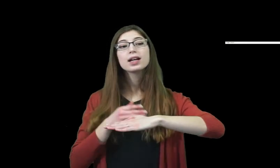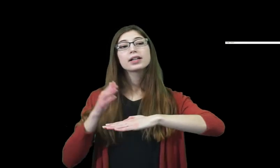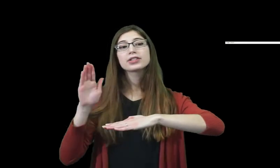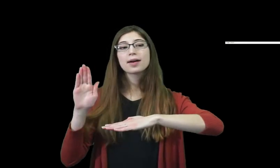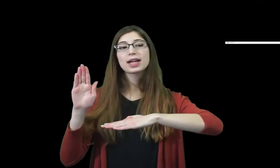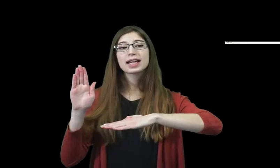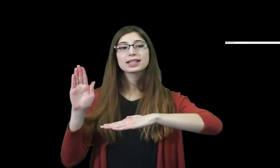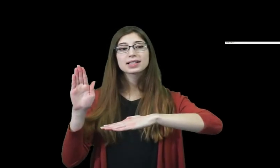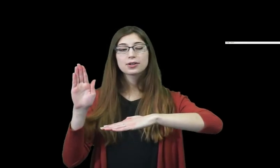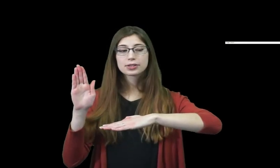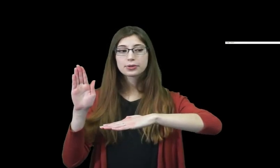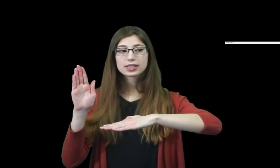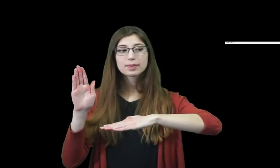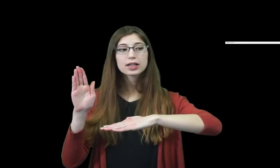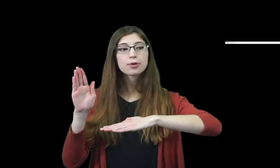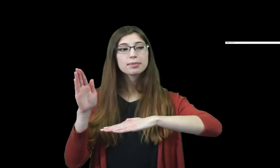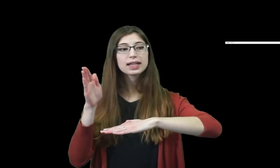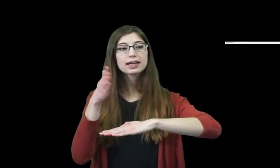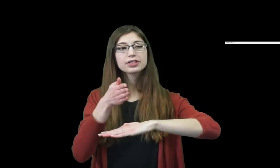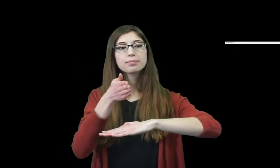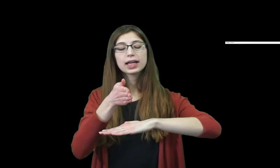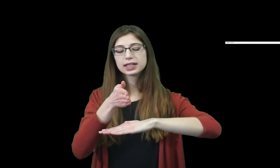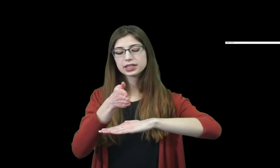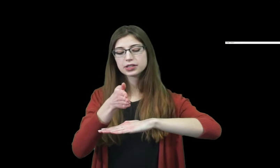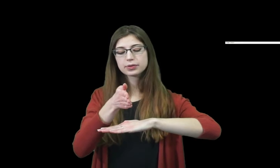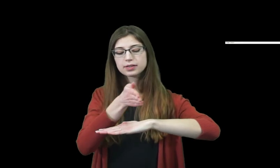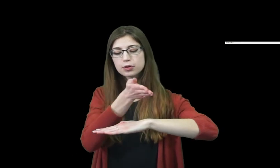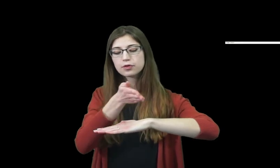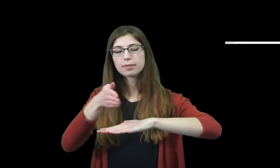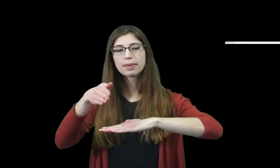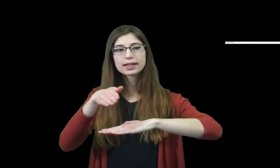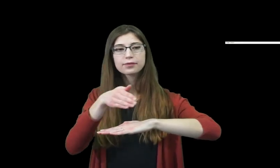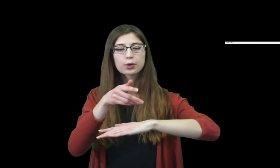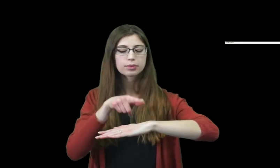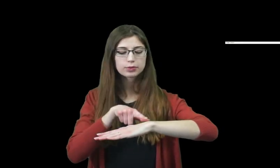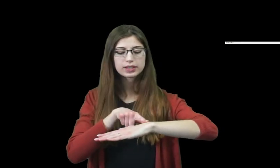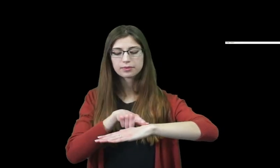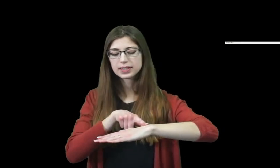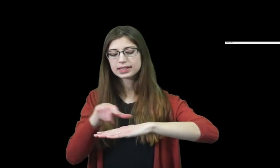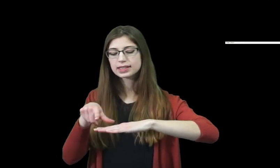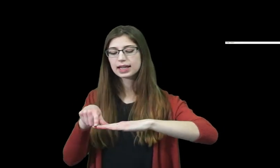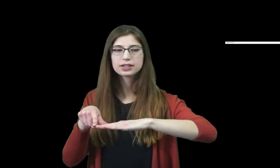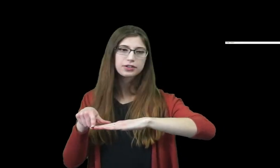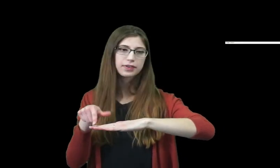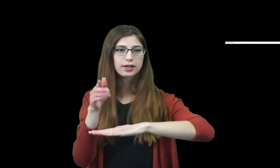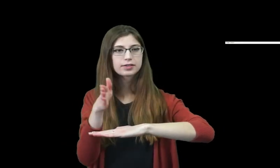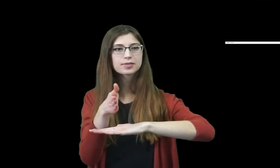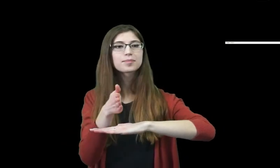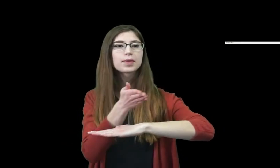Your dominant hand is also going to be in an open V handshake, and it is just going to move back and forth between your wrist and your fingers.